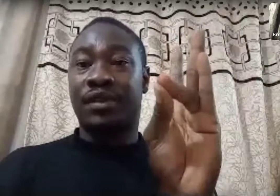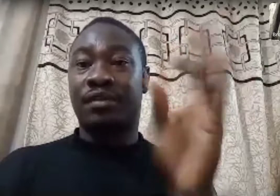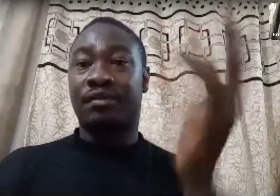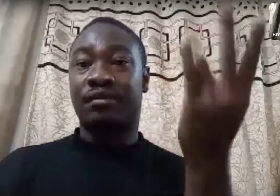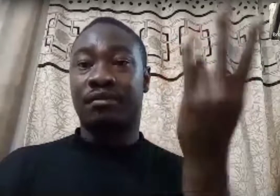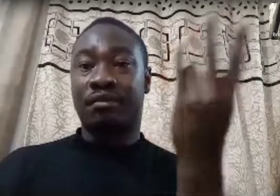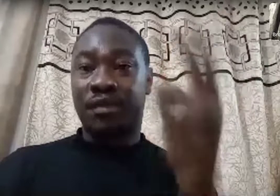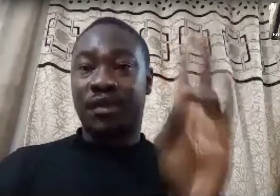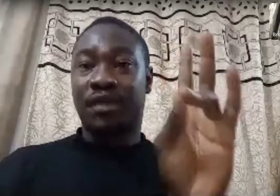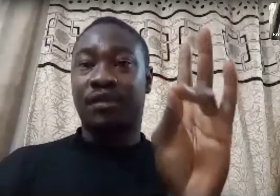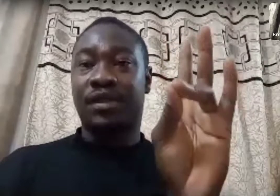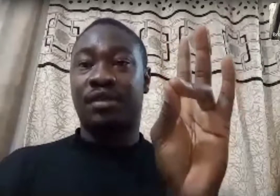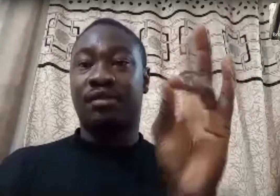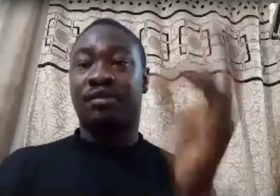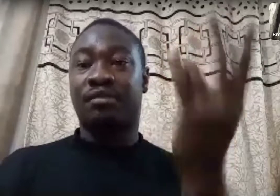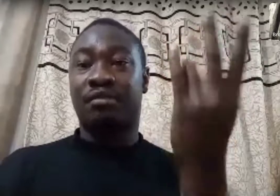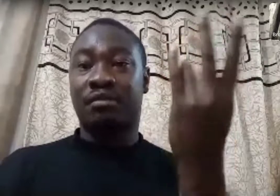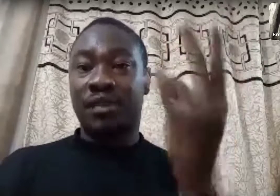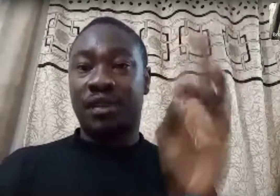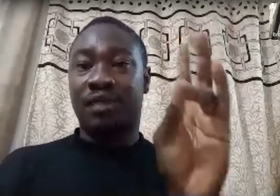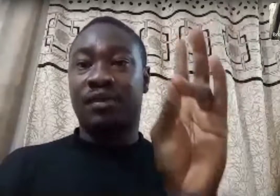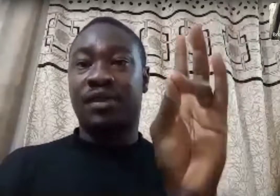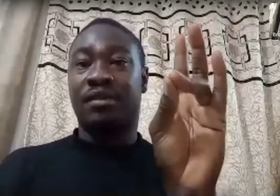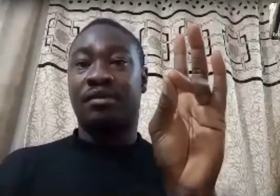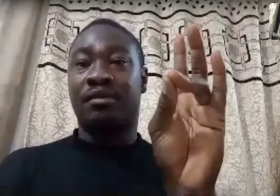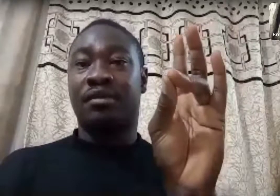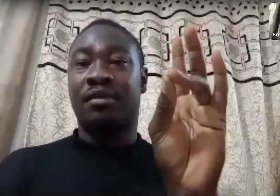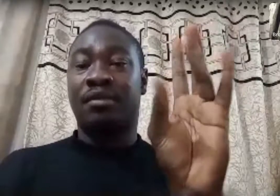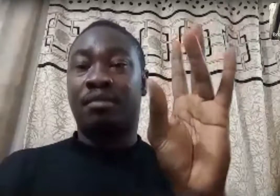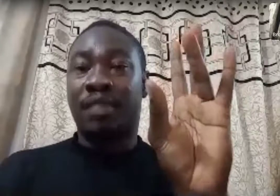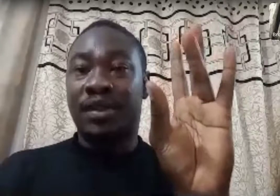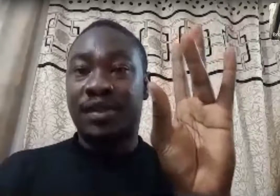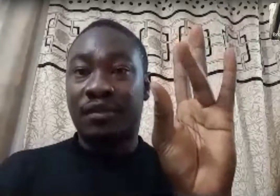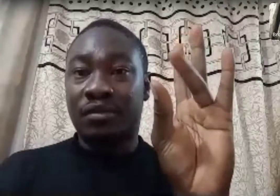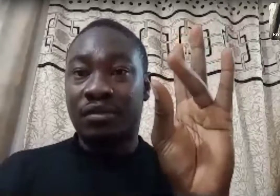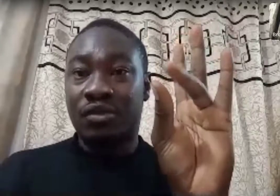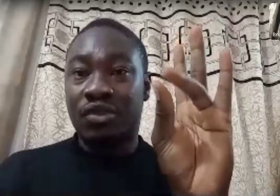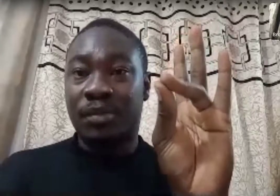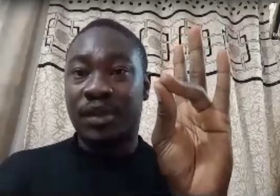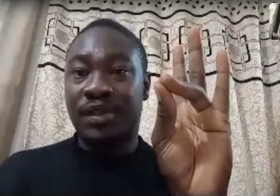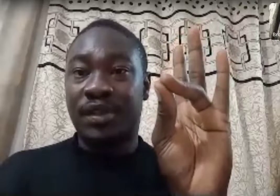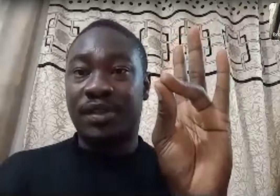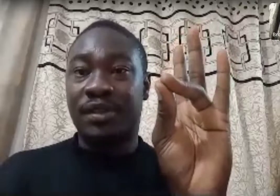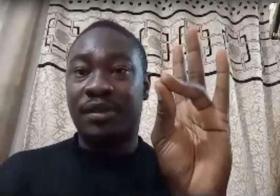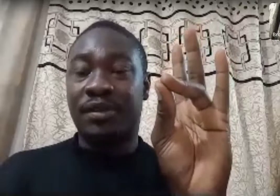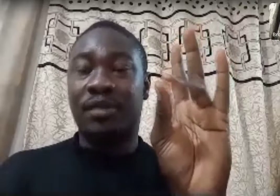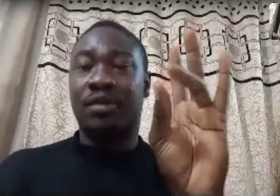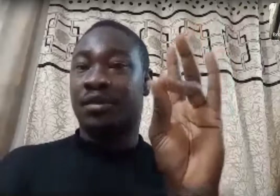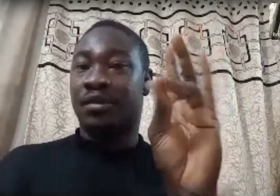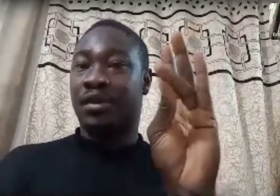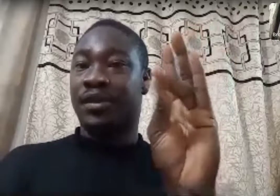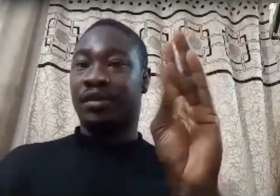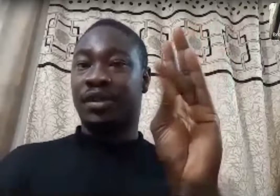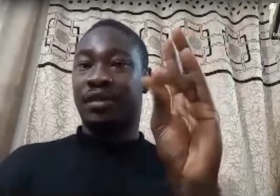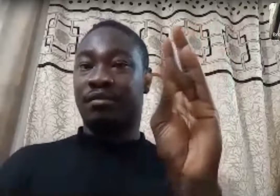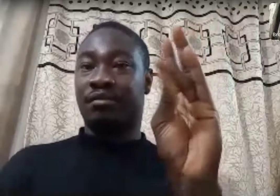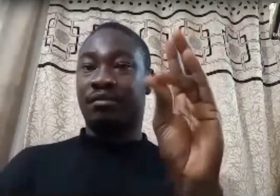17. 17. But 7, just place it. This 17.